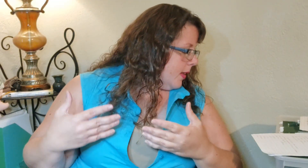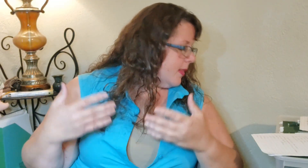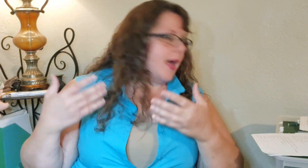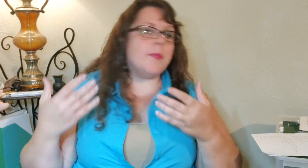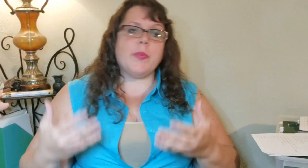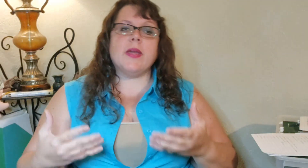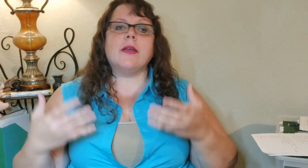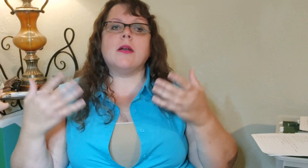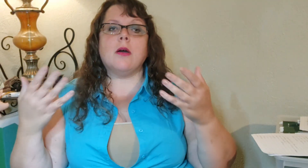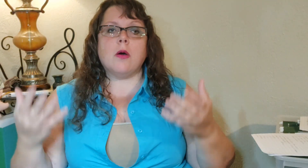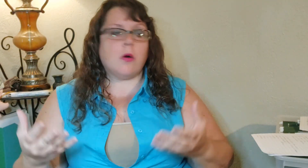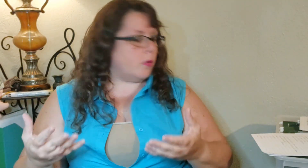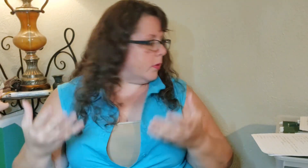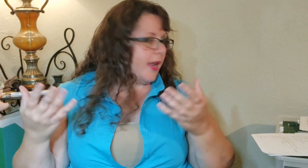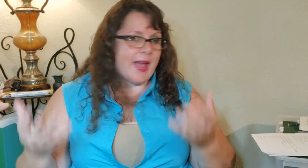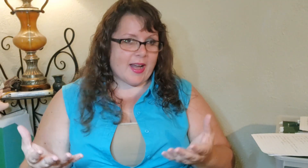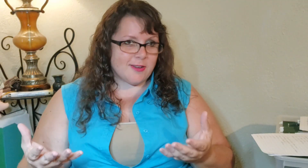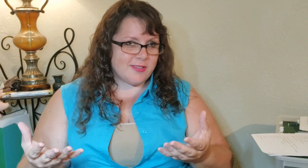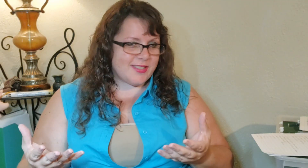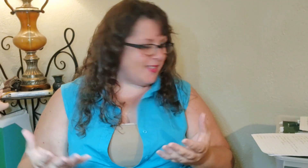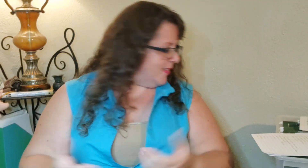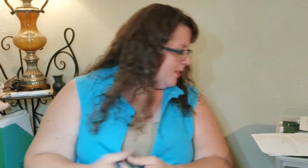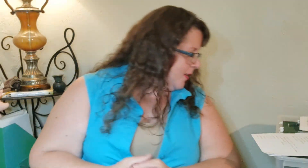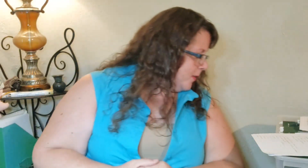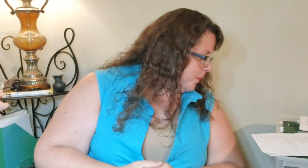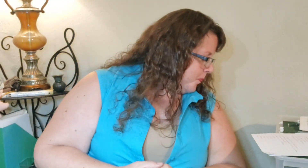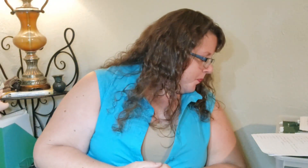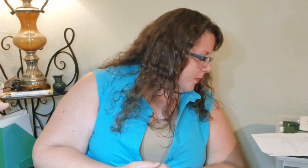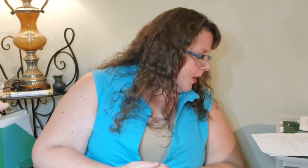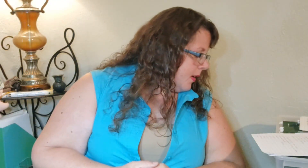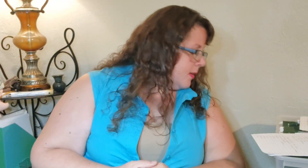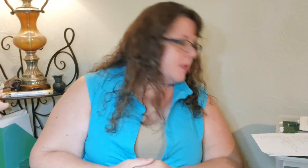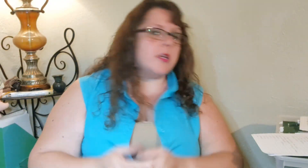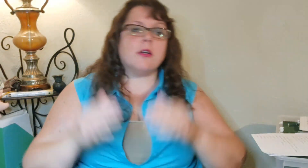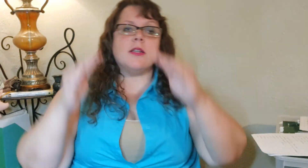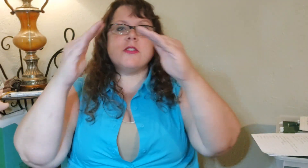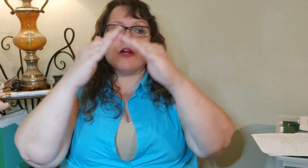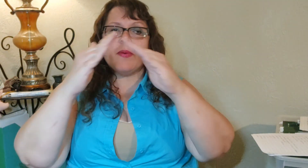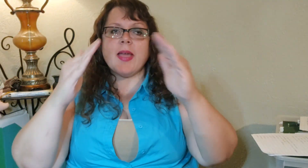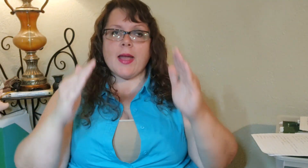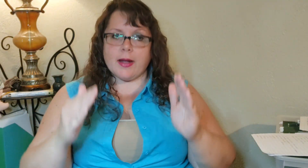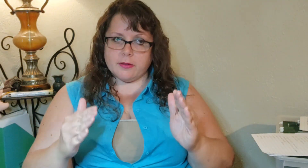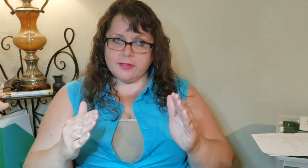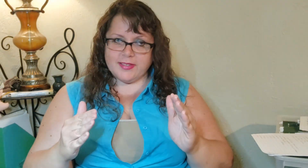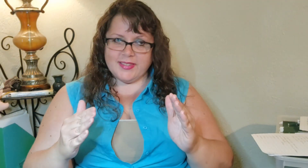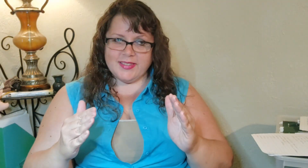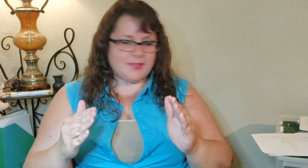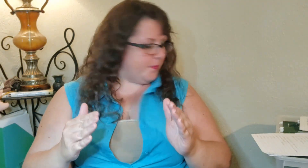in that big old house. So you're going to start with house,